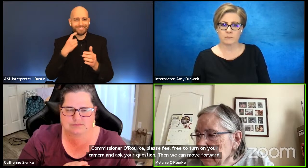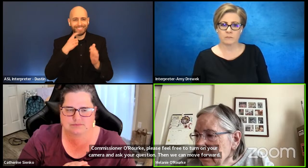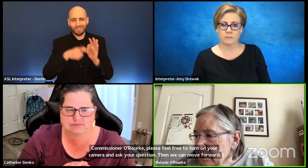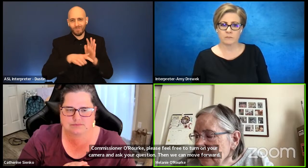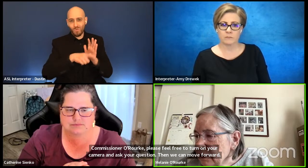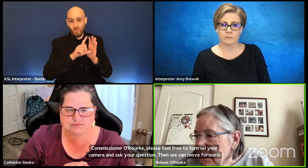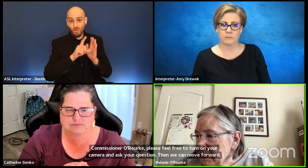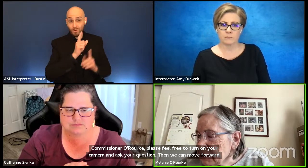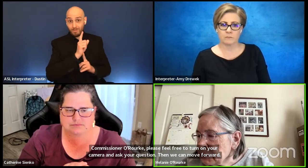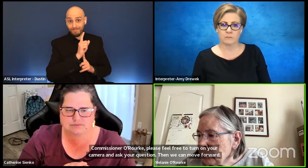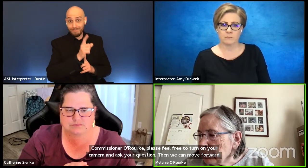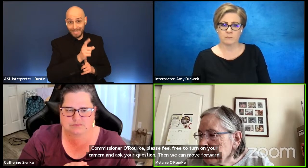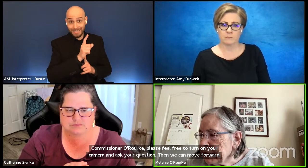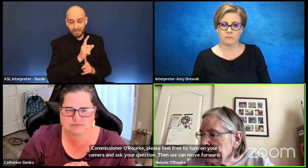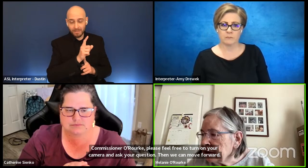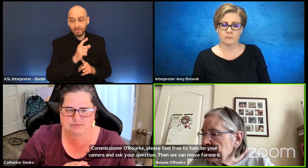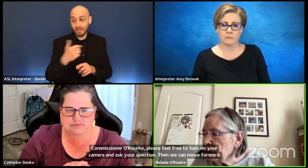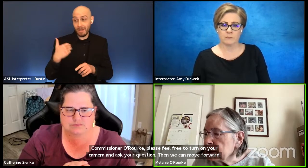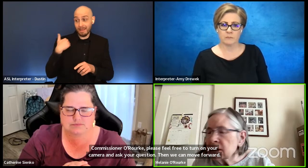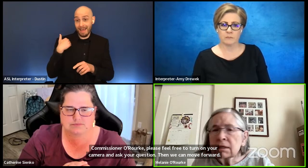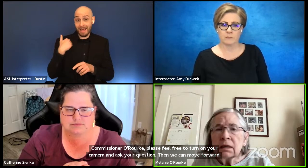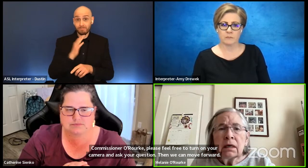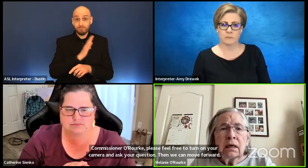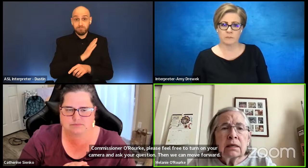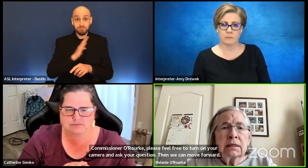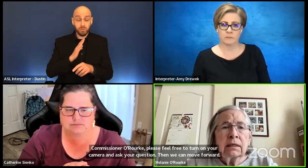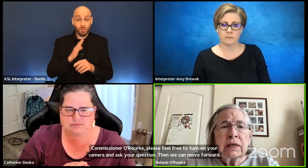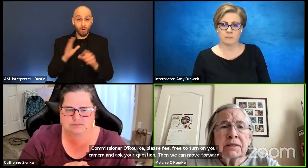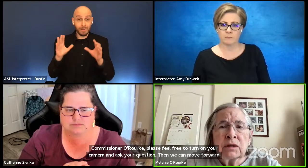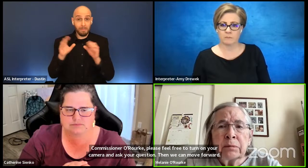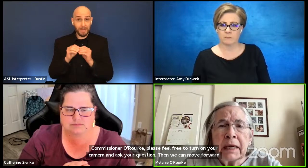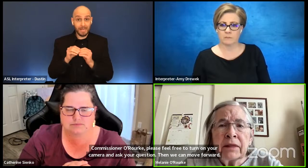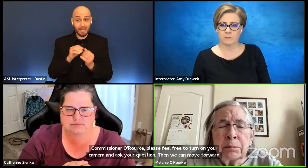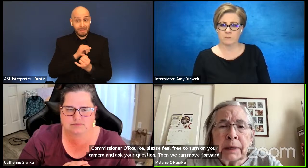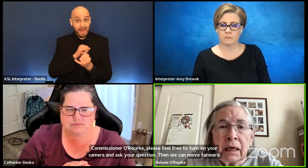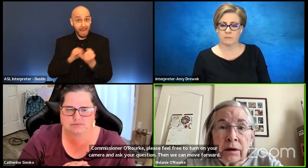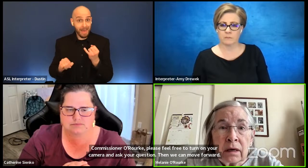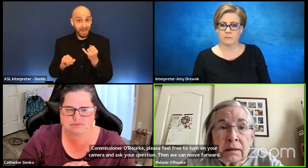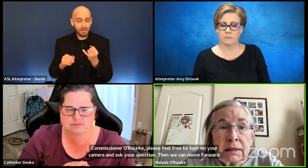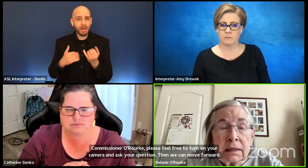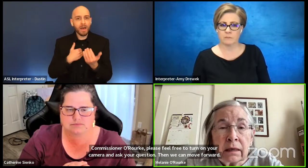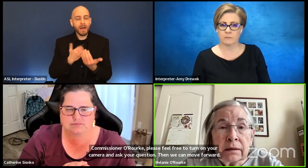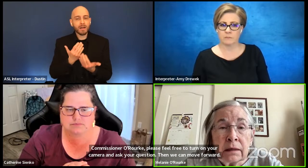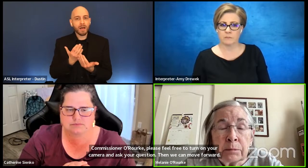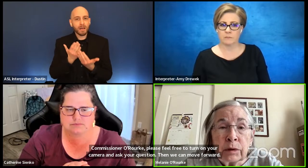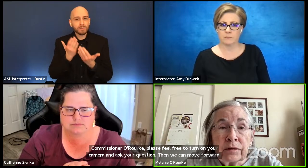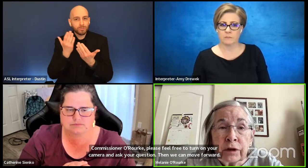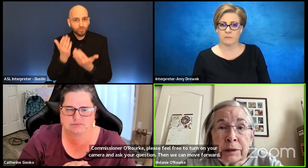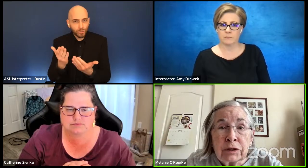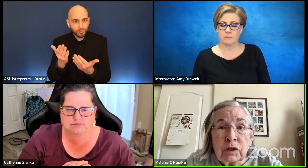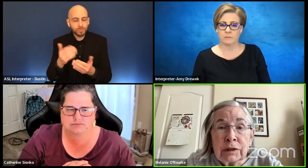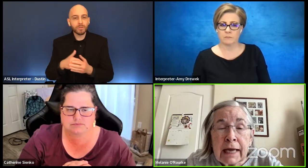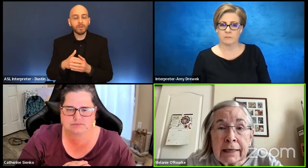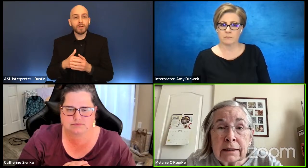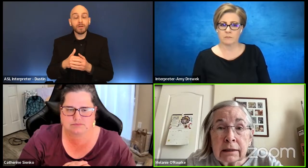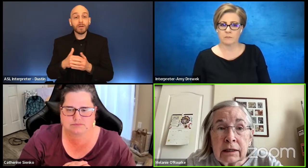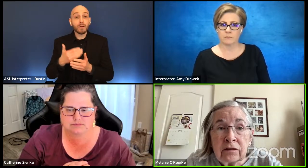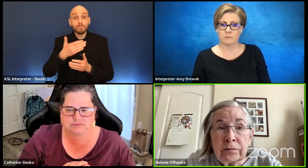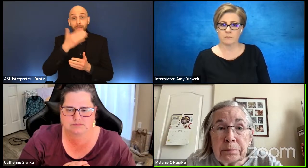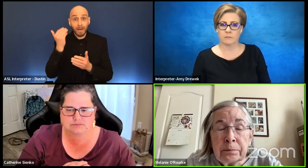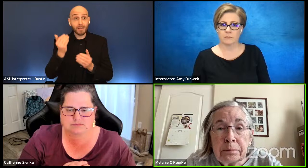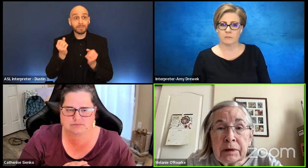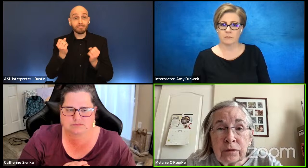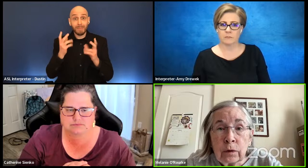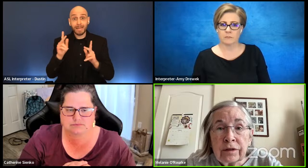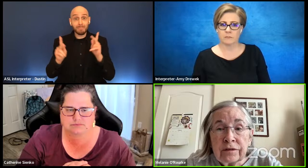that at the end of the last board meeting, there was a suggestion made that because a number of commissioners had to